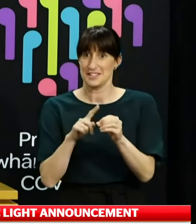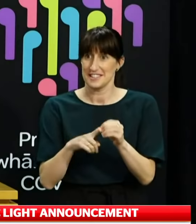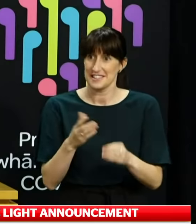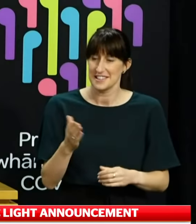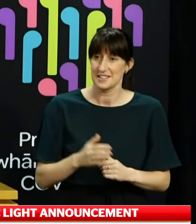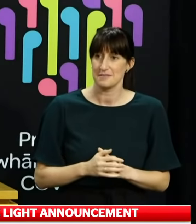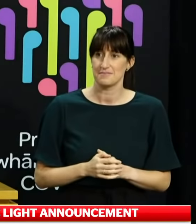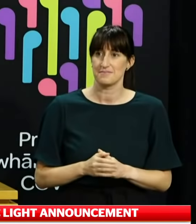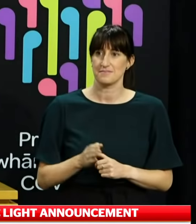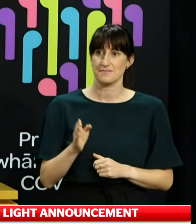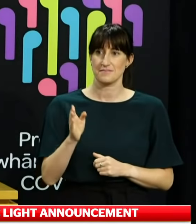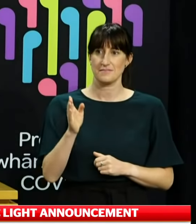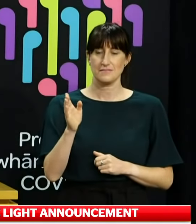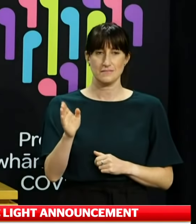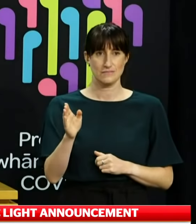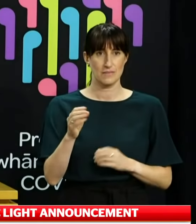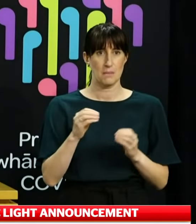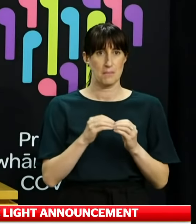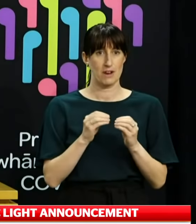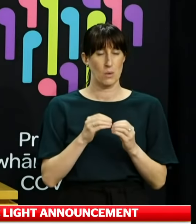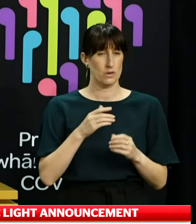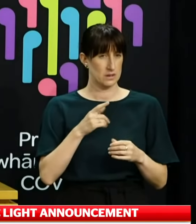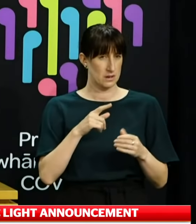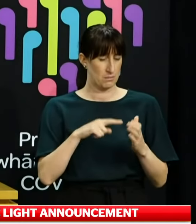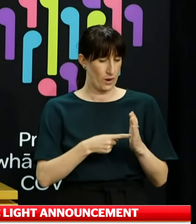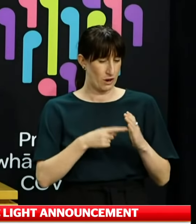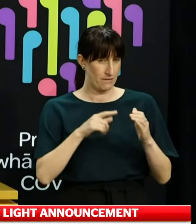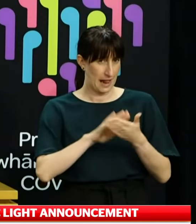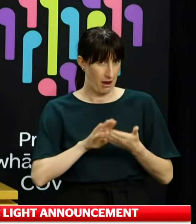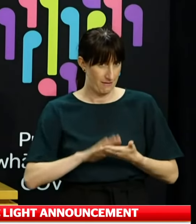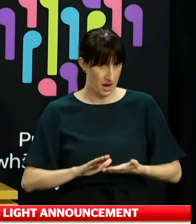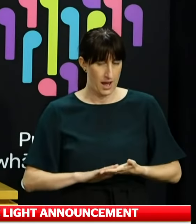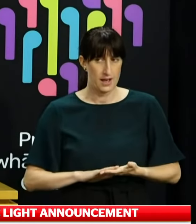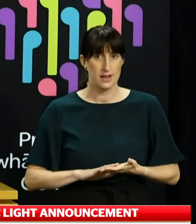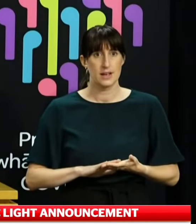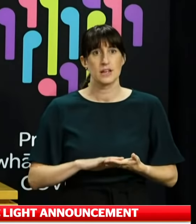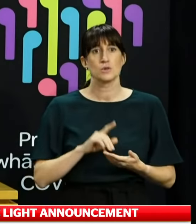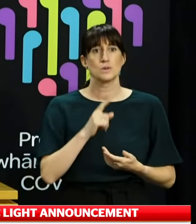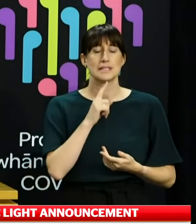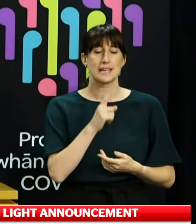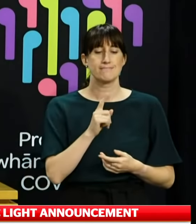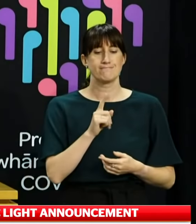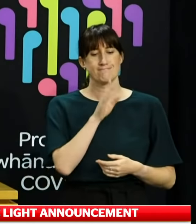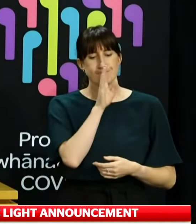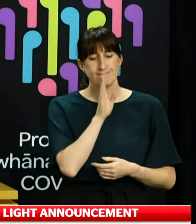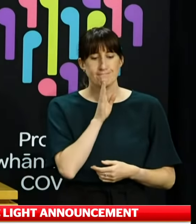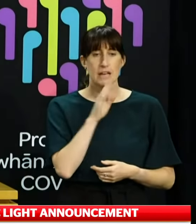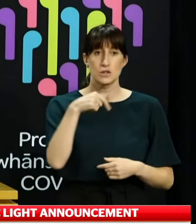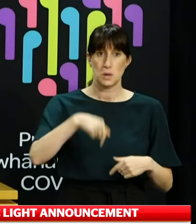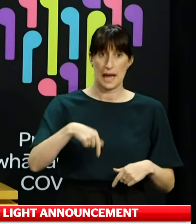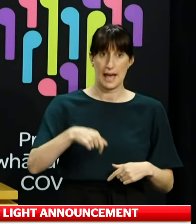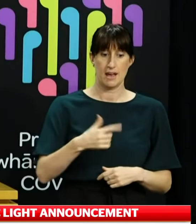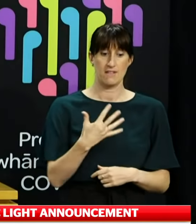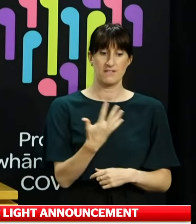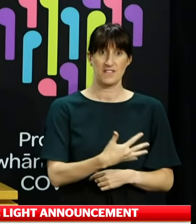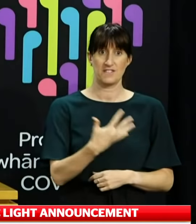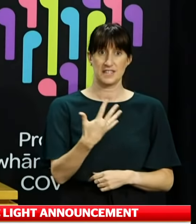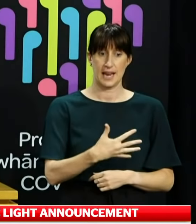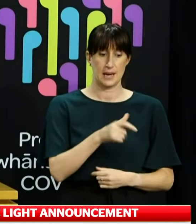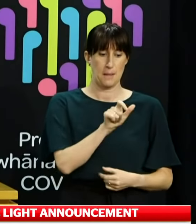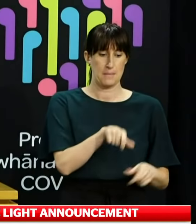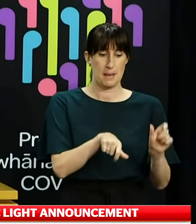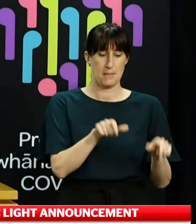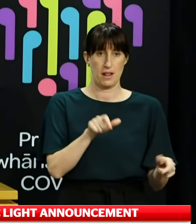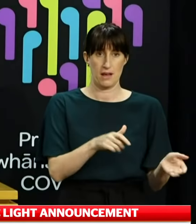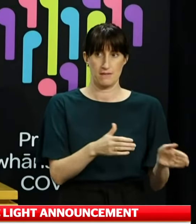I ask you for a point of clarification? You said today, tragically, 15 people have died from COVID. Did they die from it or